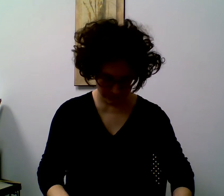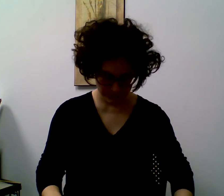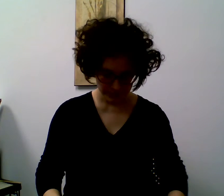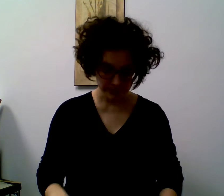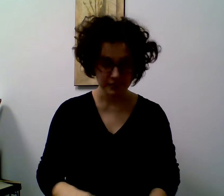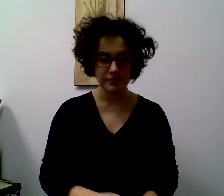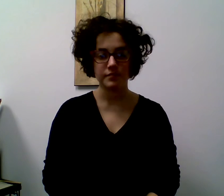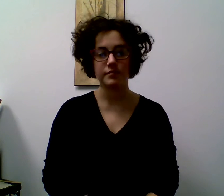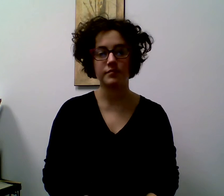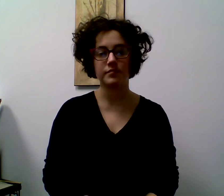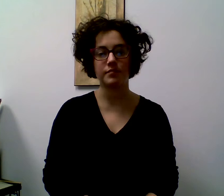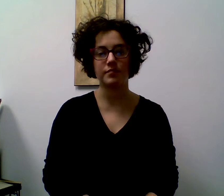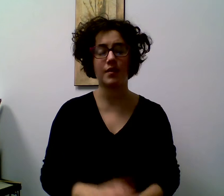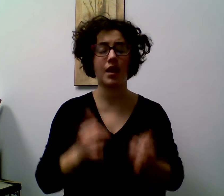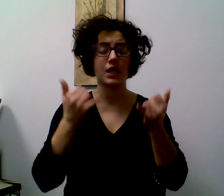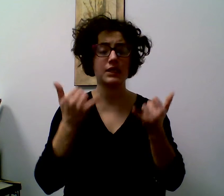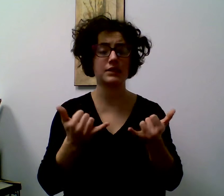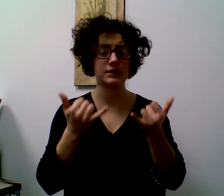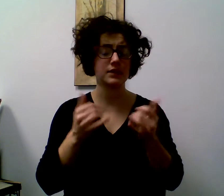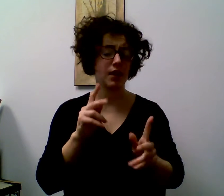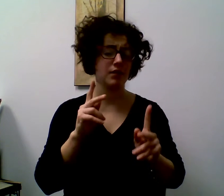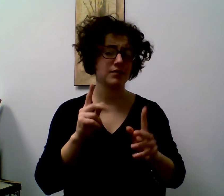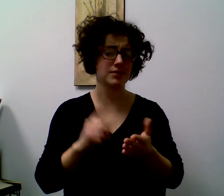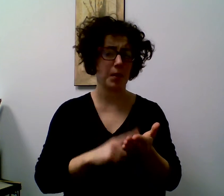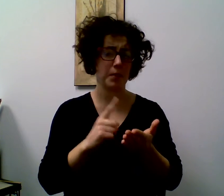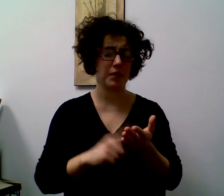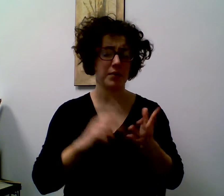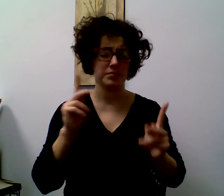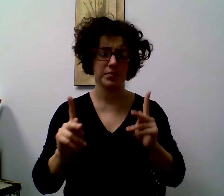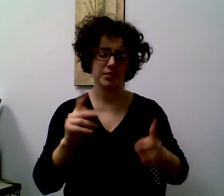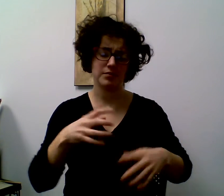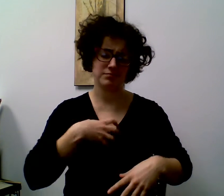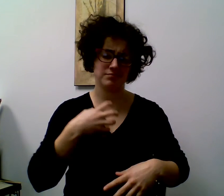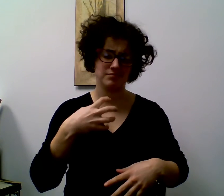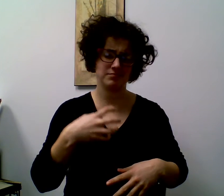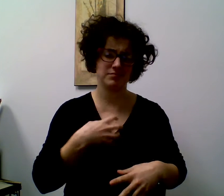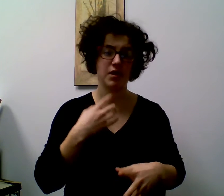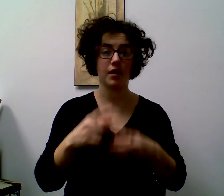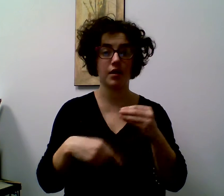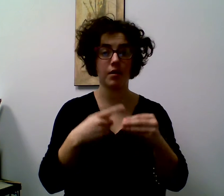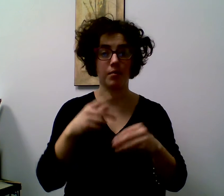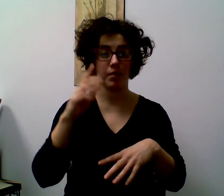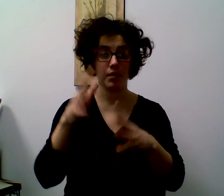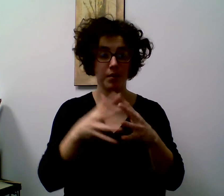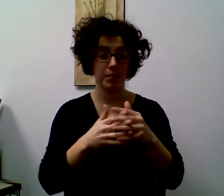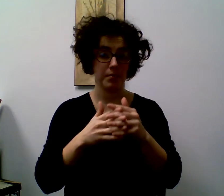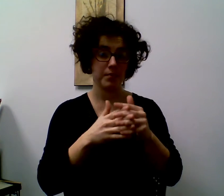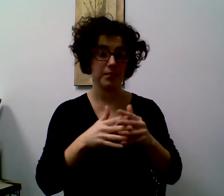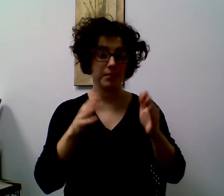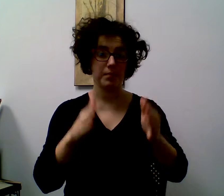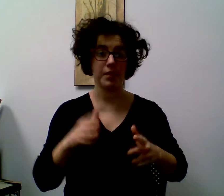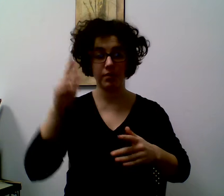Today, when people complain about the state of American politics, they often mention the dominance of the Democratic and Republican parties, or the